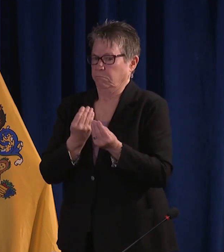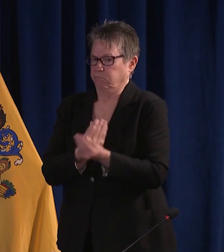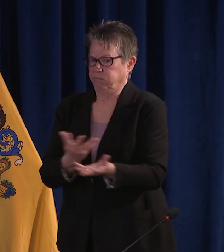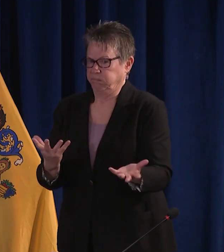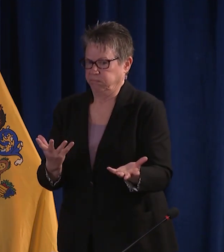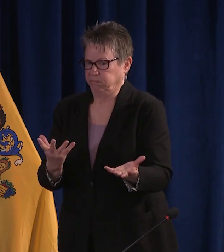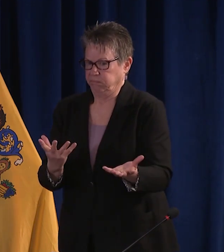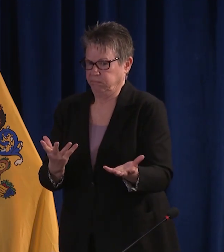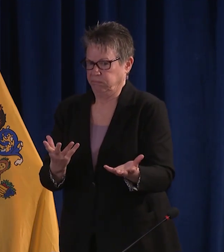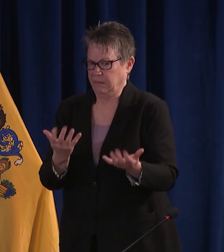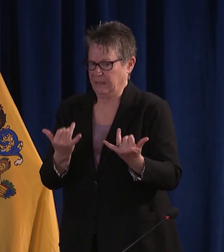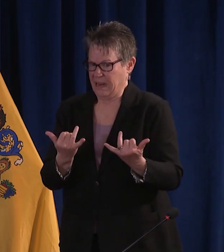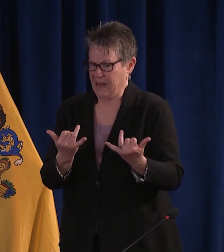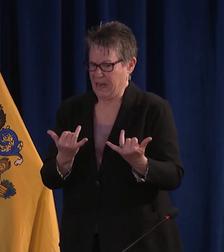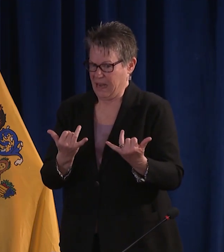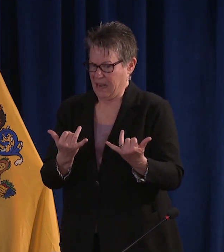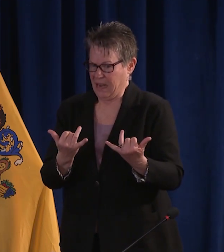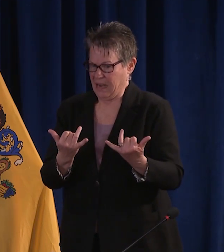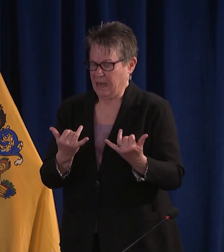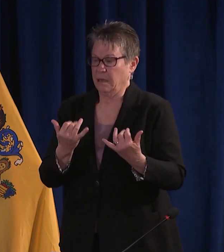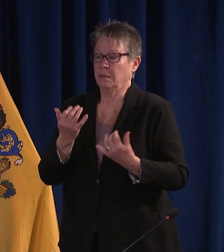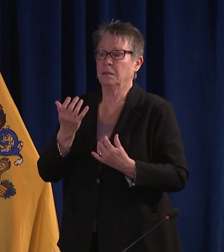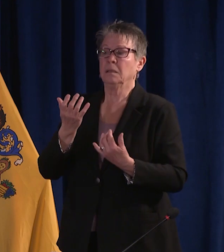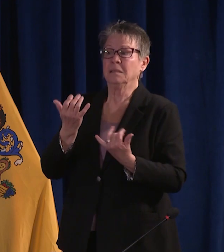total is now